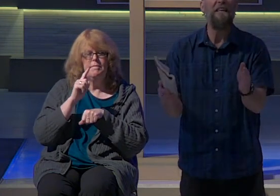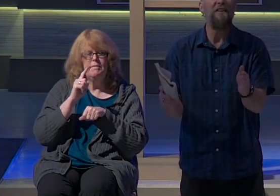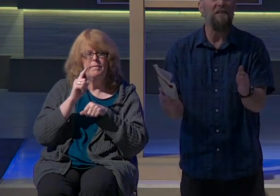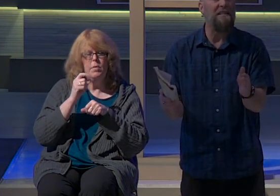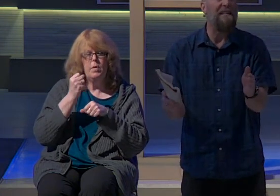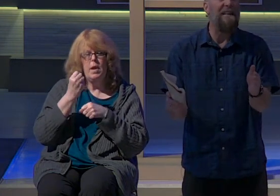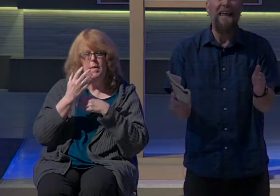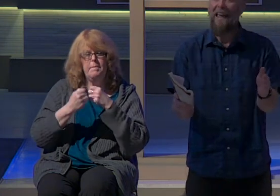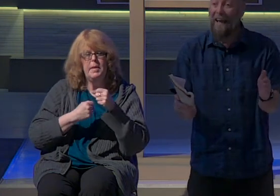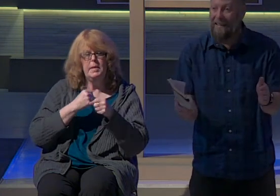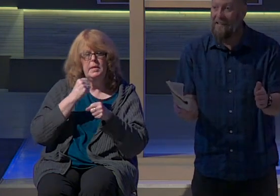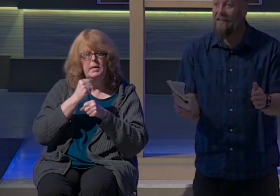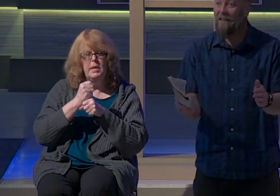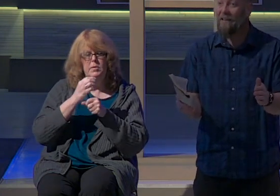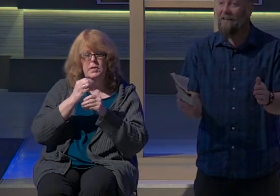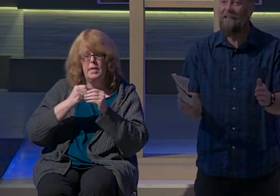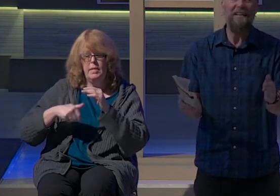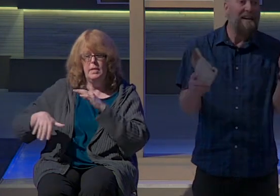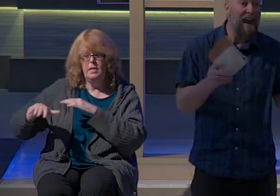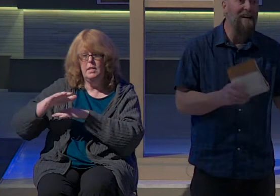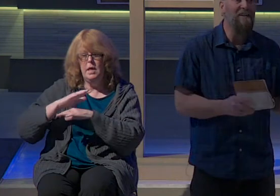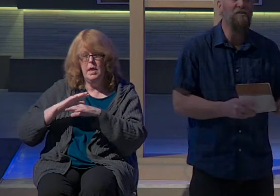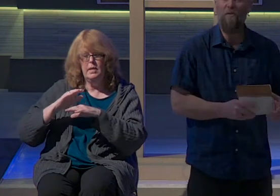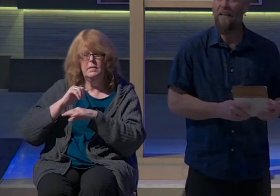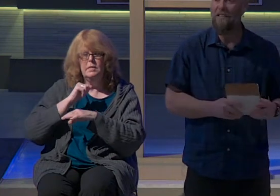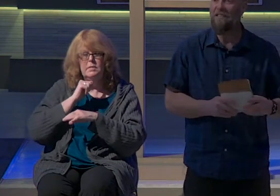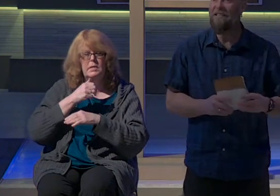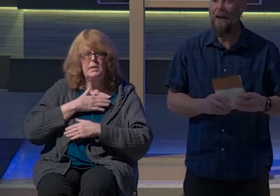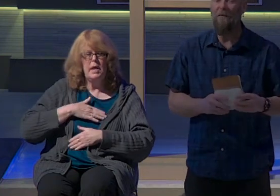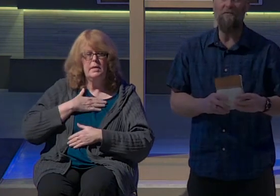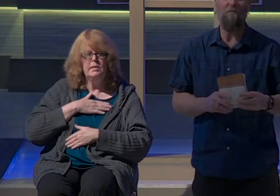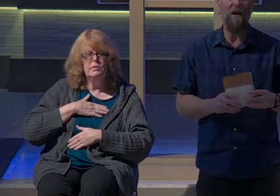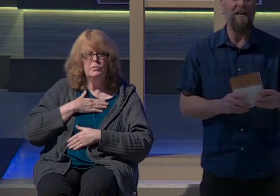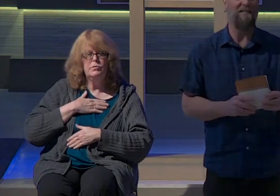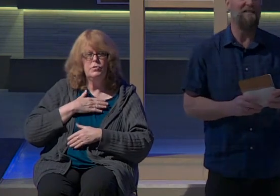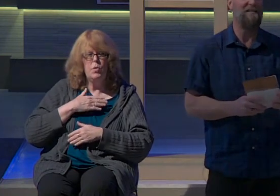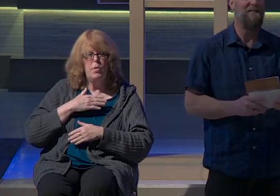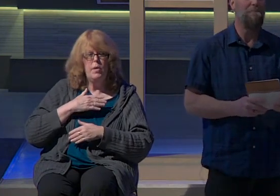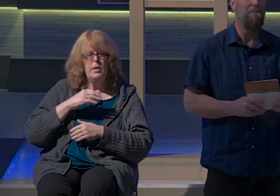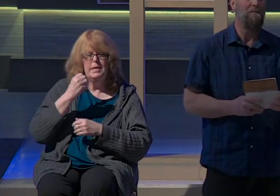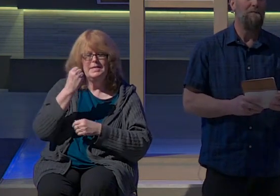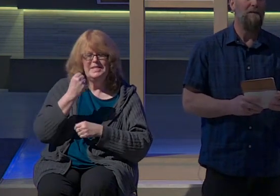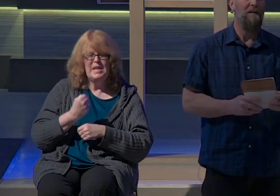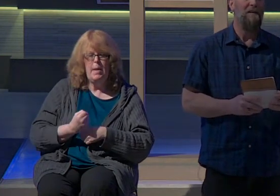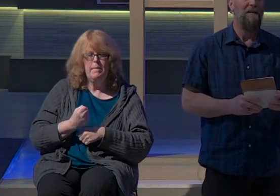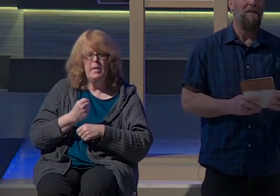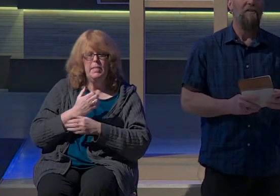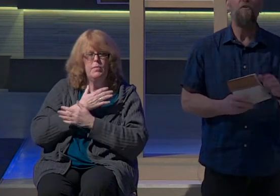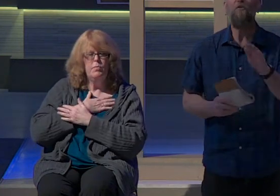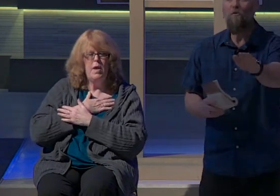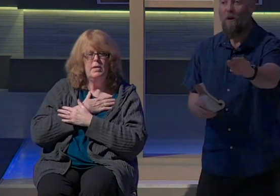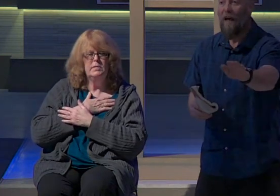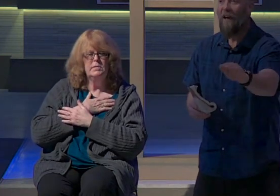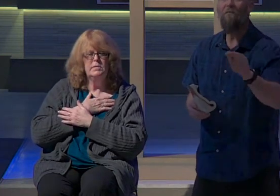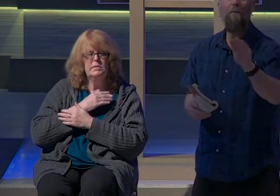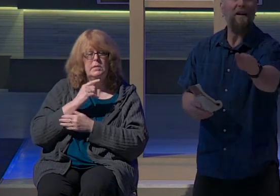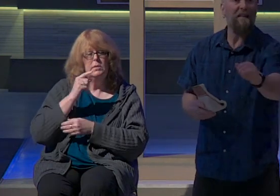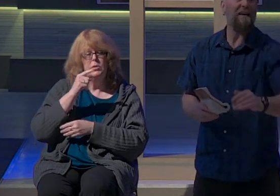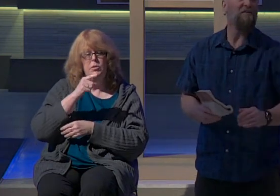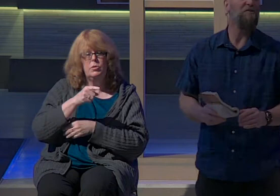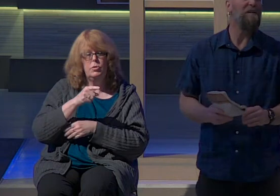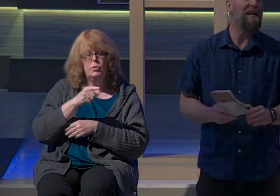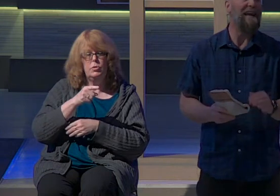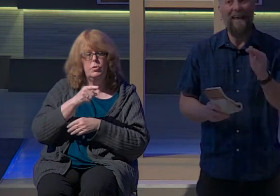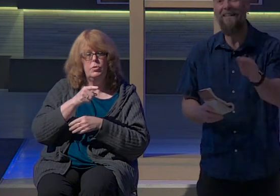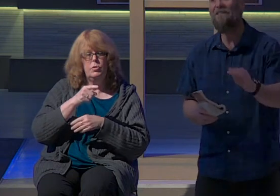of years the land did not enjoy its Sabbath rests. You have been